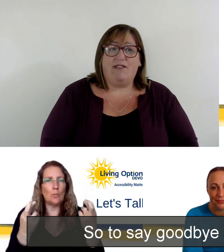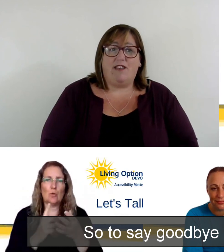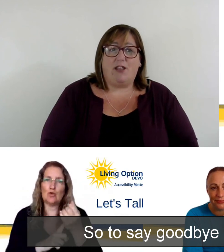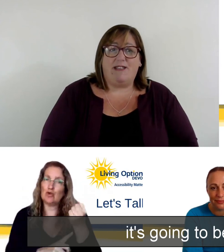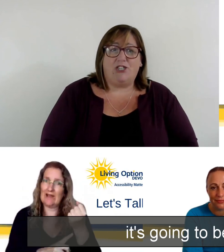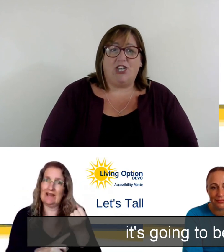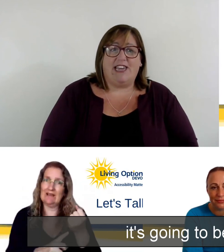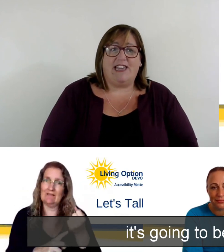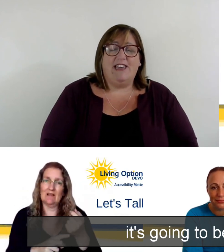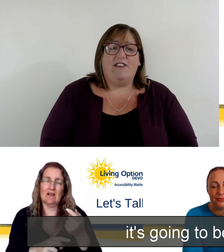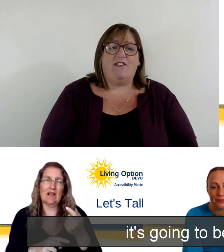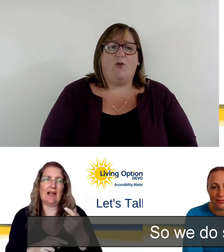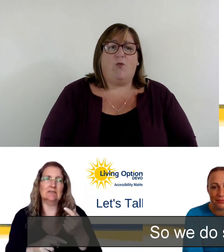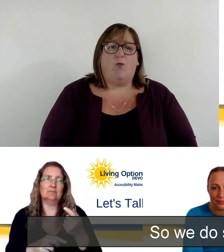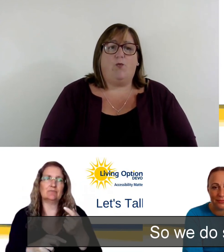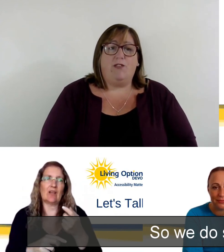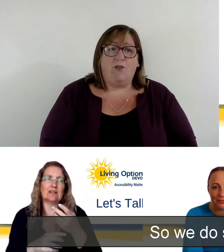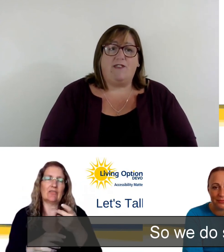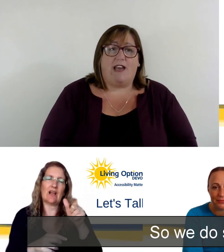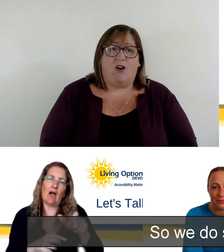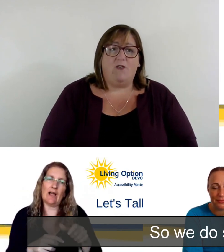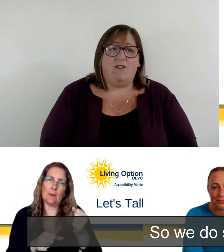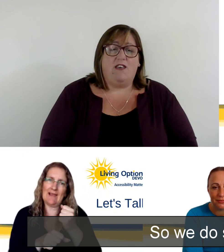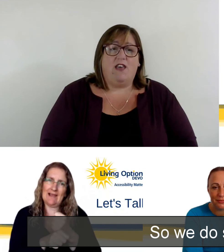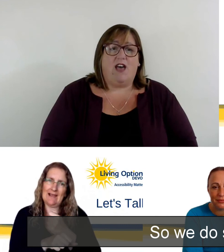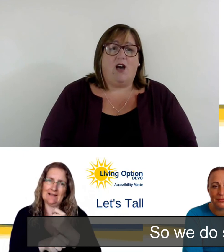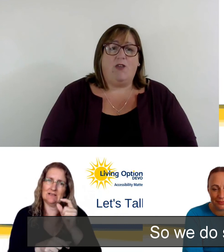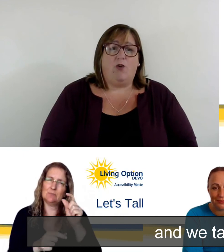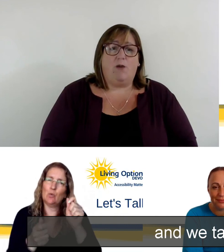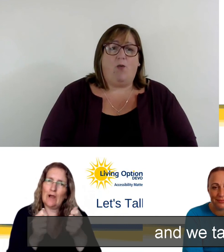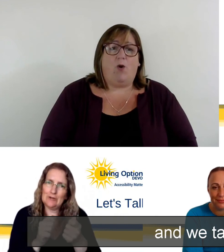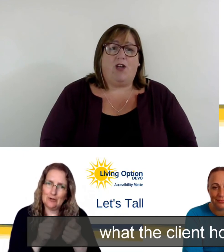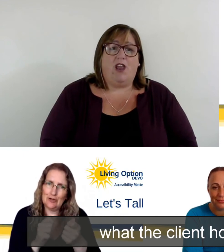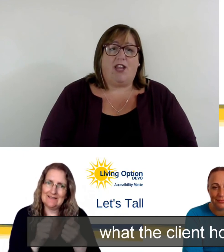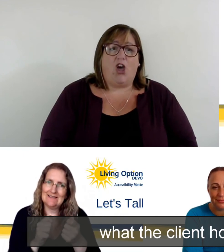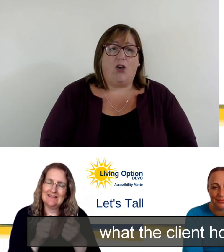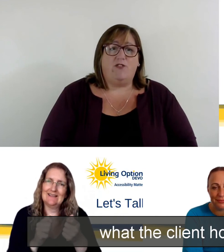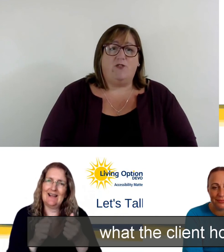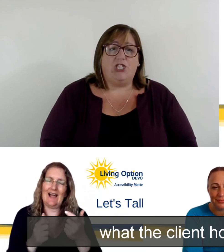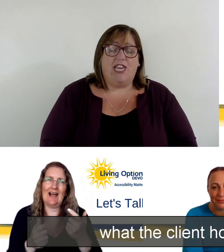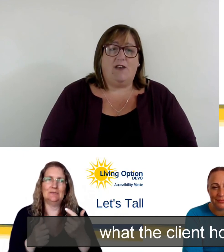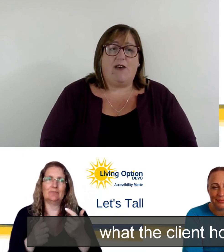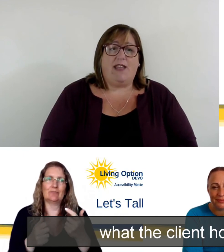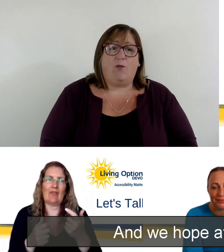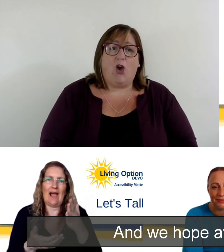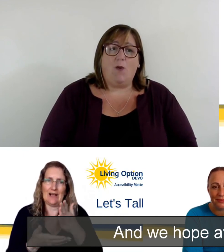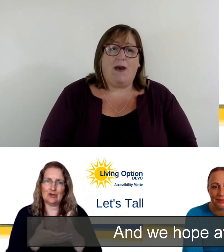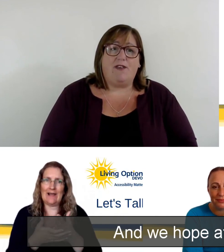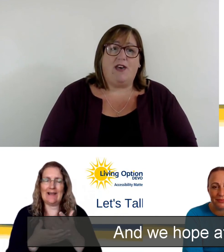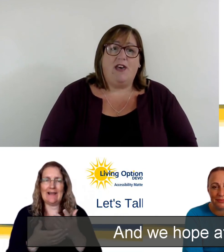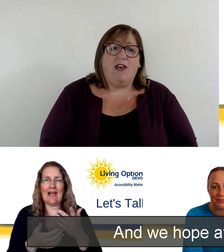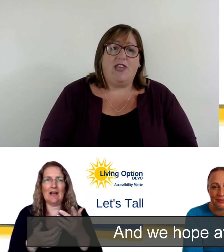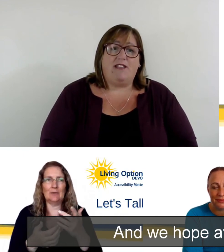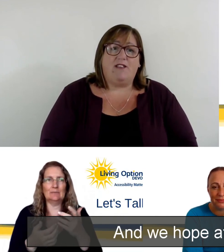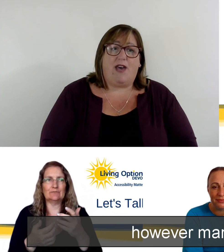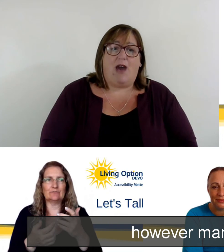is going to be damaging. So we do set goals and we talk about what the client hopes to achieve. And we hope